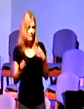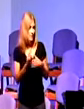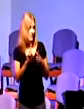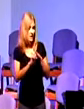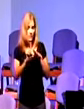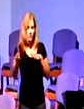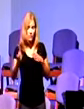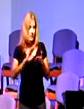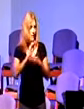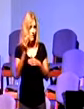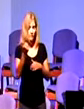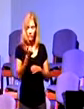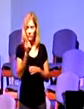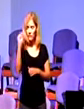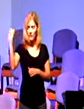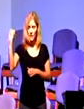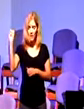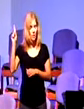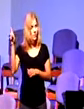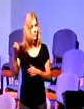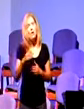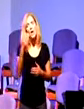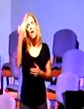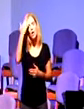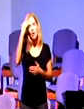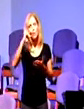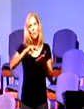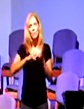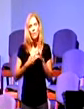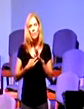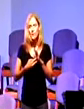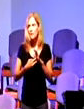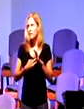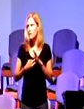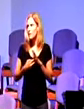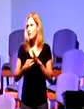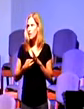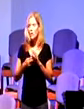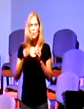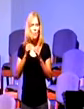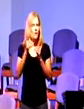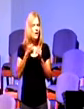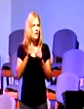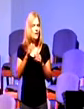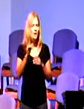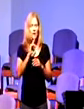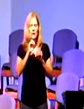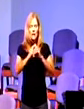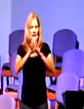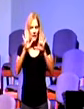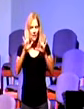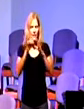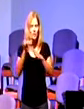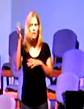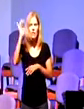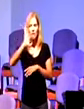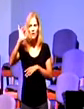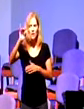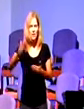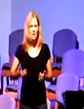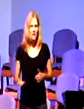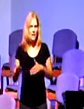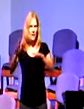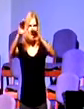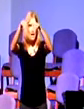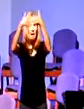never forsakes you. And knowing what it means that you can know beyond a shadow of a doubt that you'll spend eternity in heaven when you die.